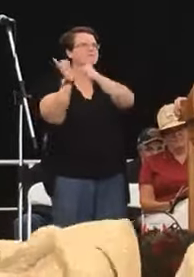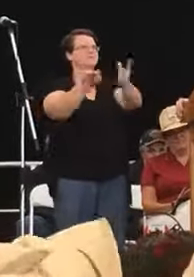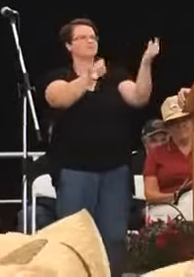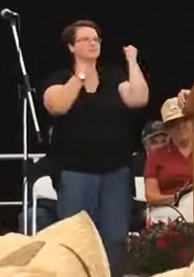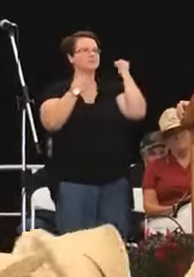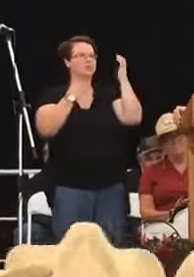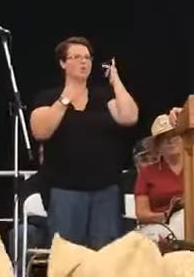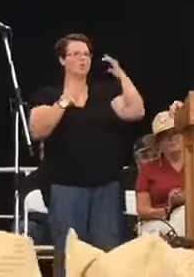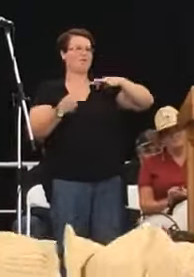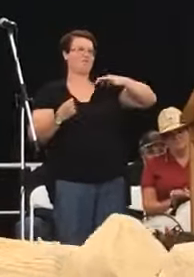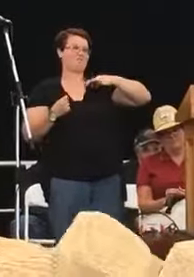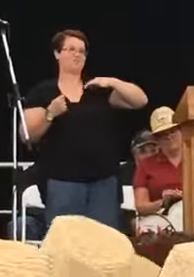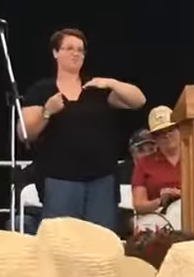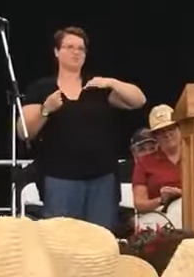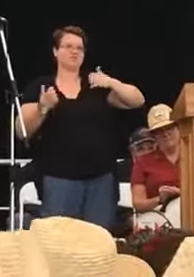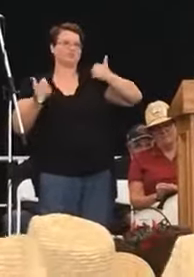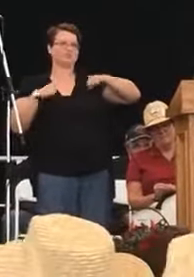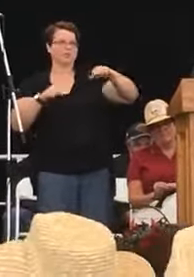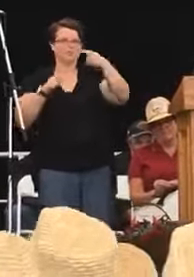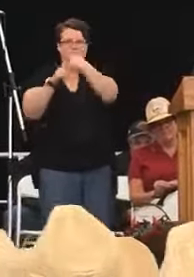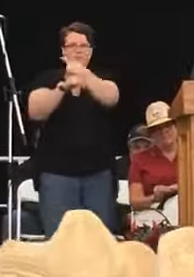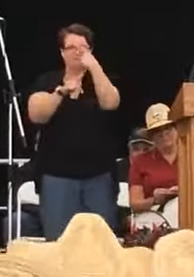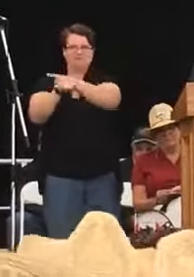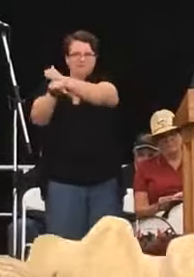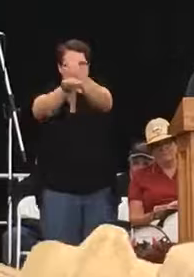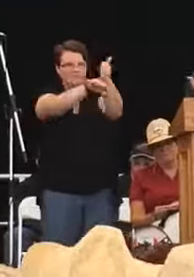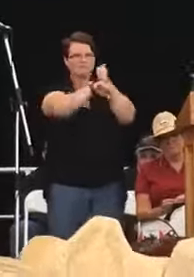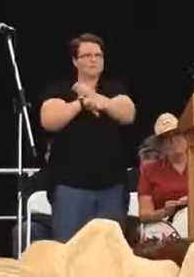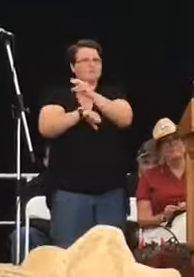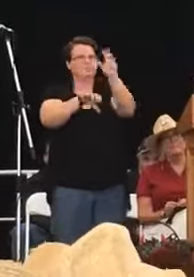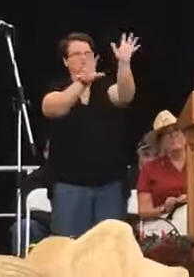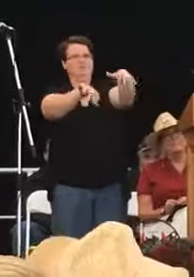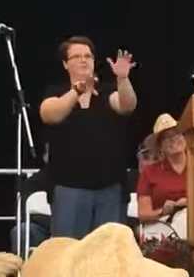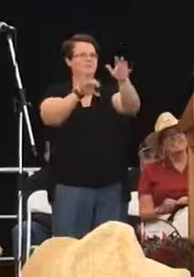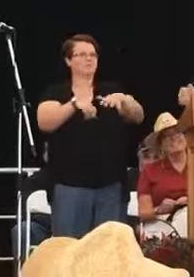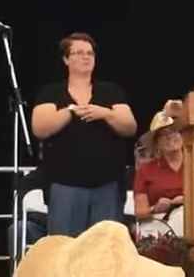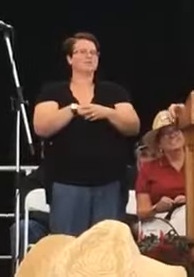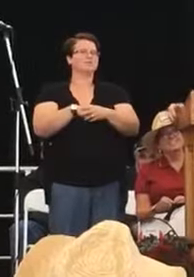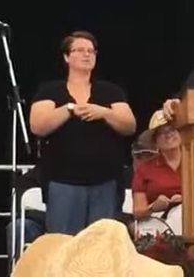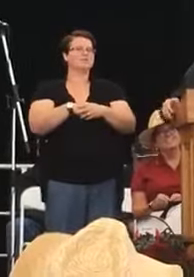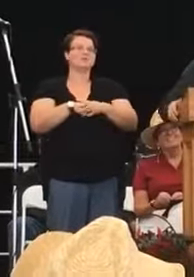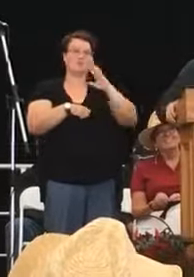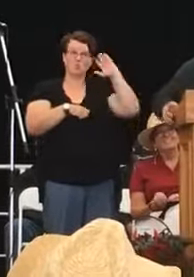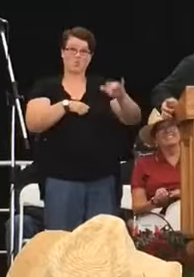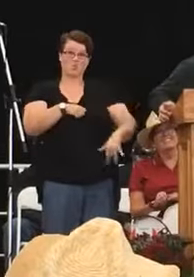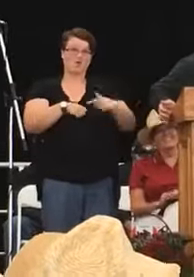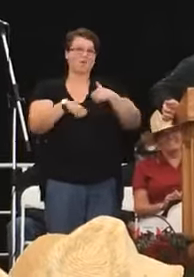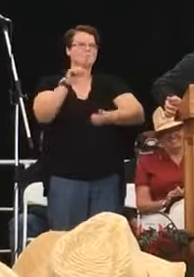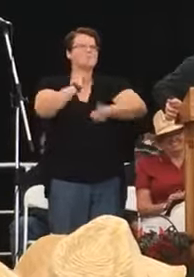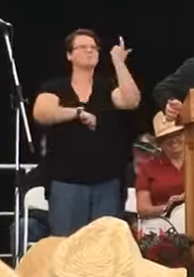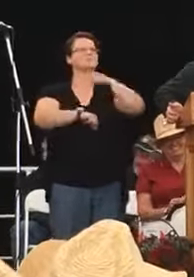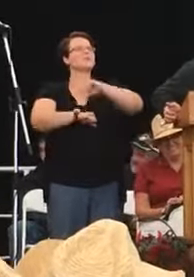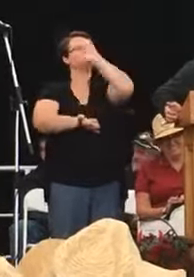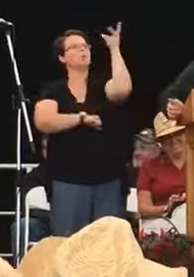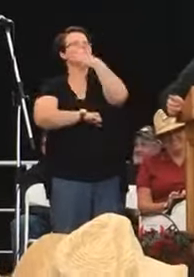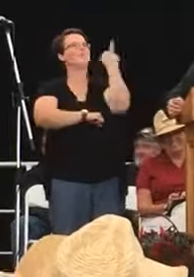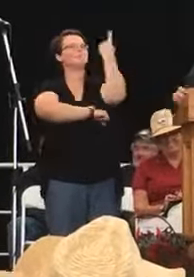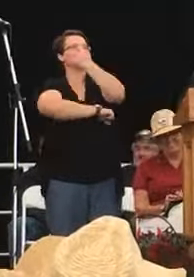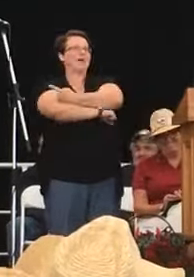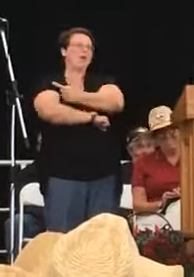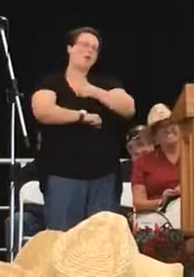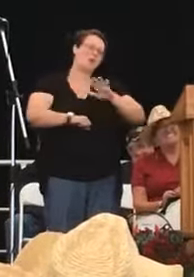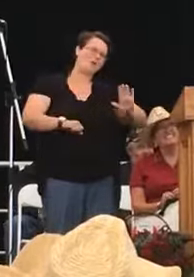such a wet, rainy day. And I usually take credit for the nice weather, so I guess I have to take responsibility for the rainy weather as